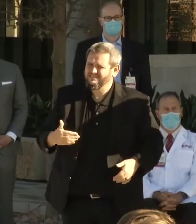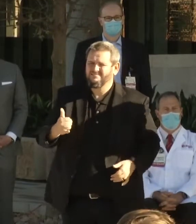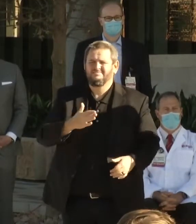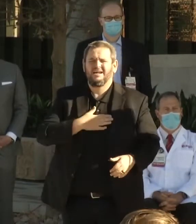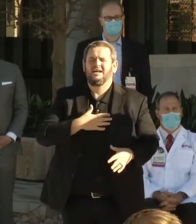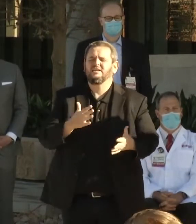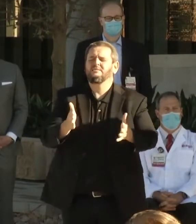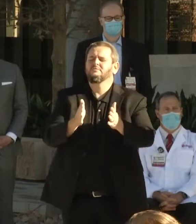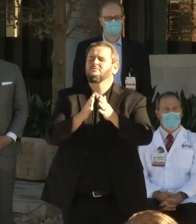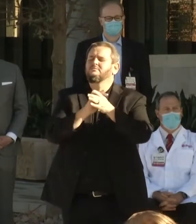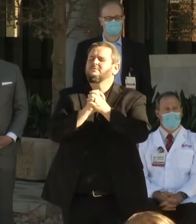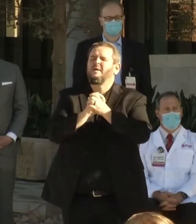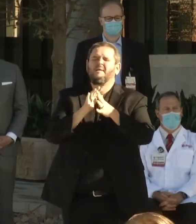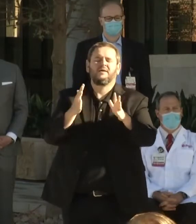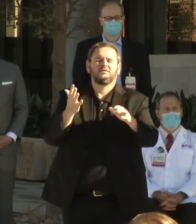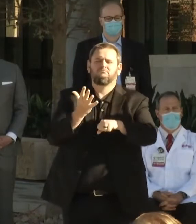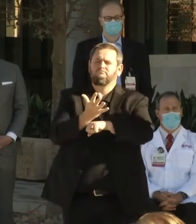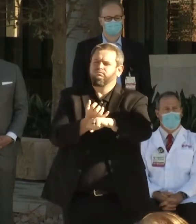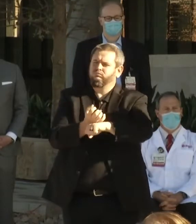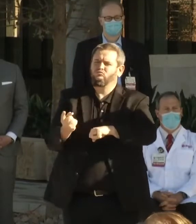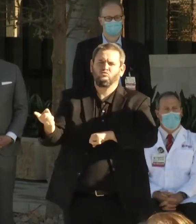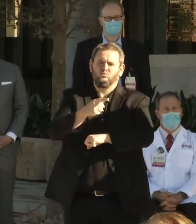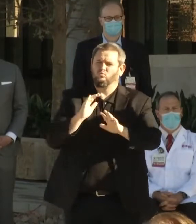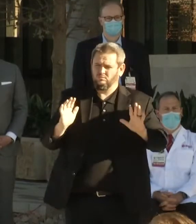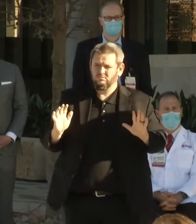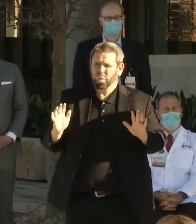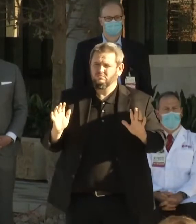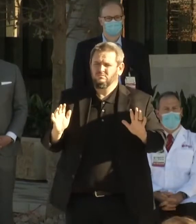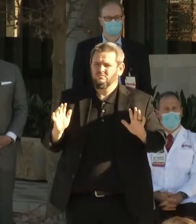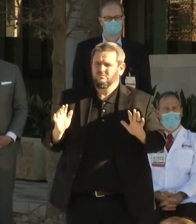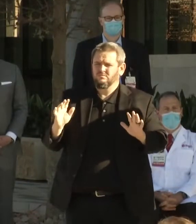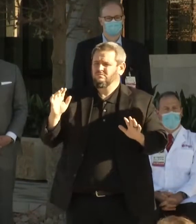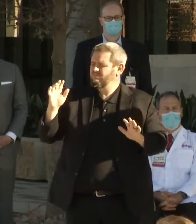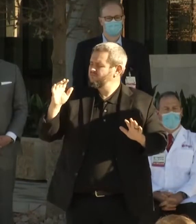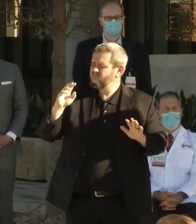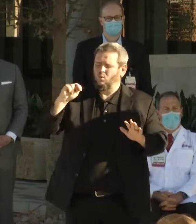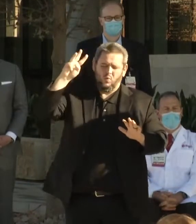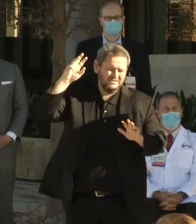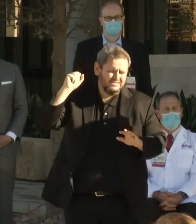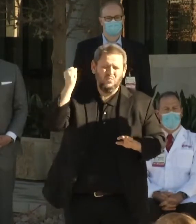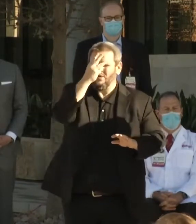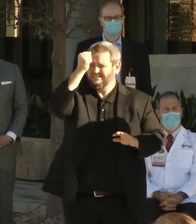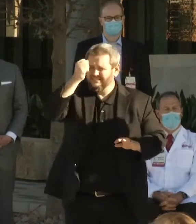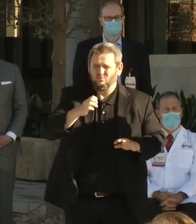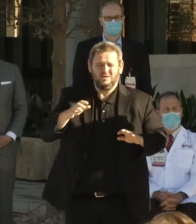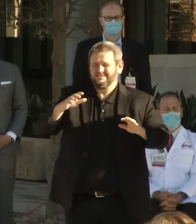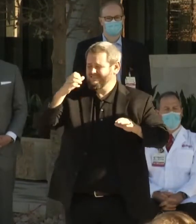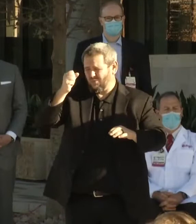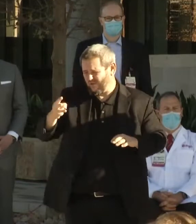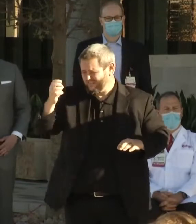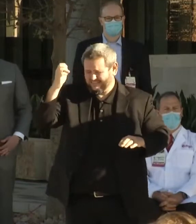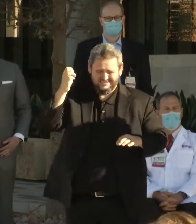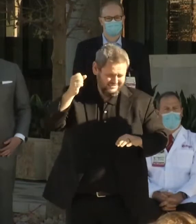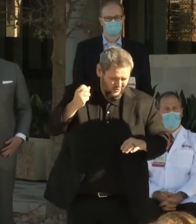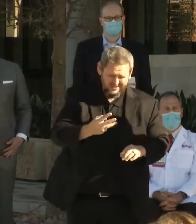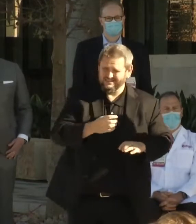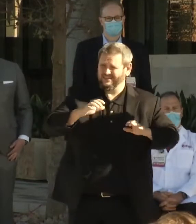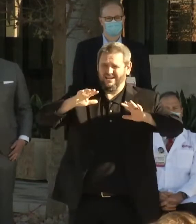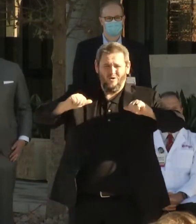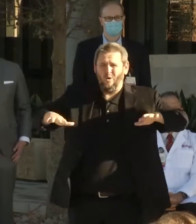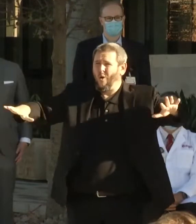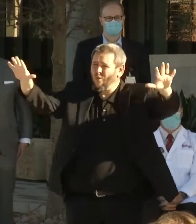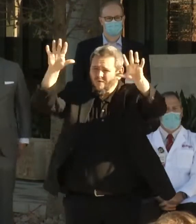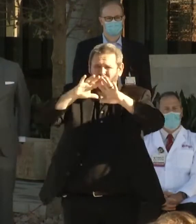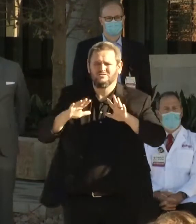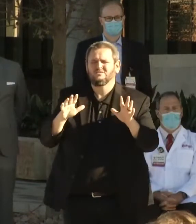the panhandle of Oklahoma to southeast Oklahoma, southwest Oklahoma, the metros, Tulsa and Oklahoma City. And we can do it. We